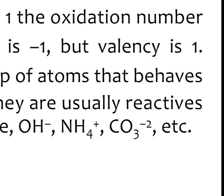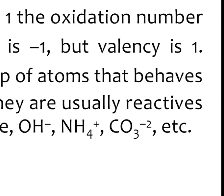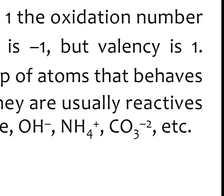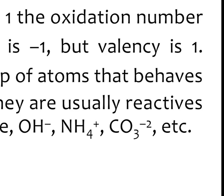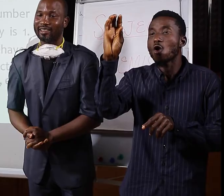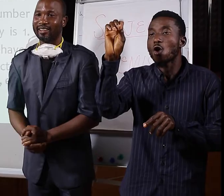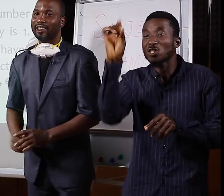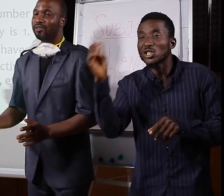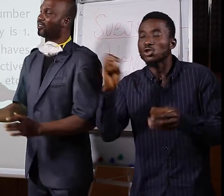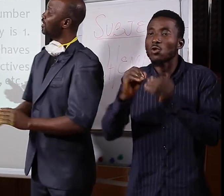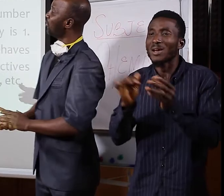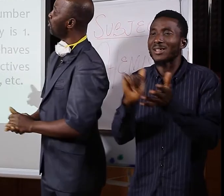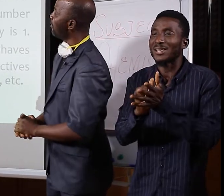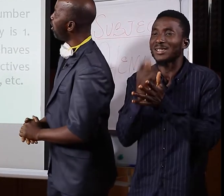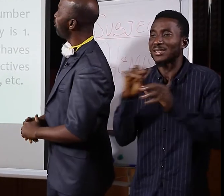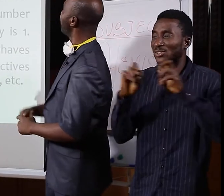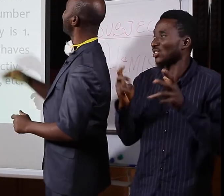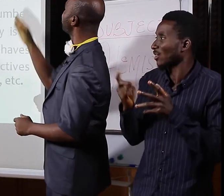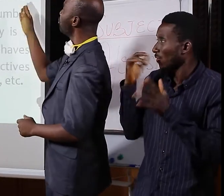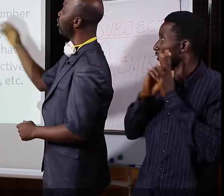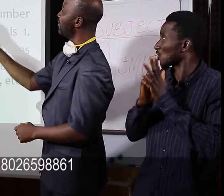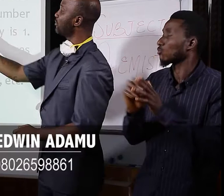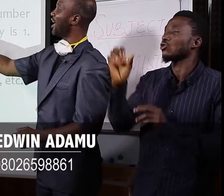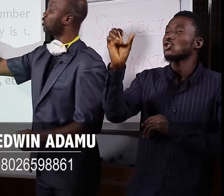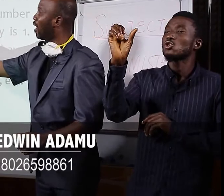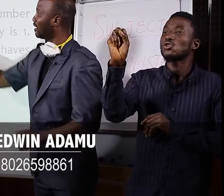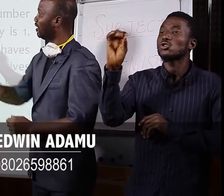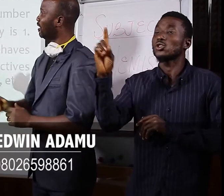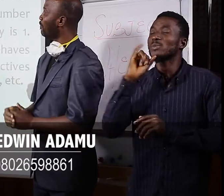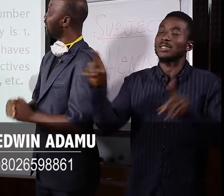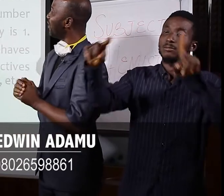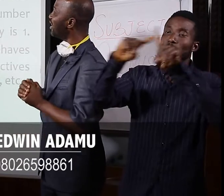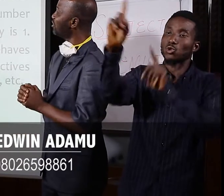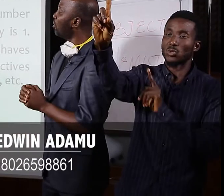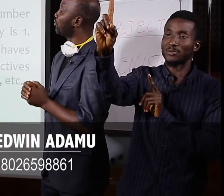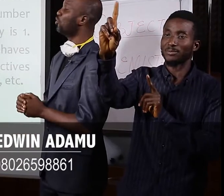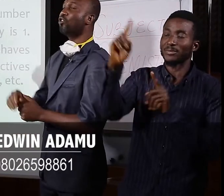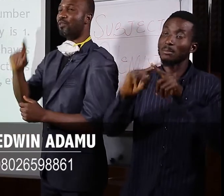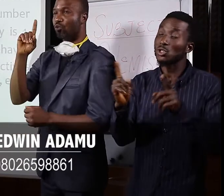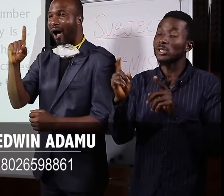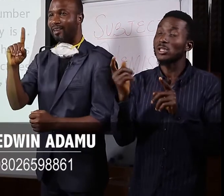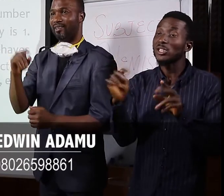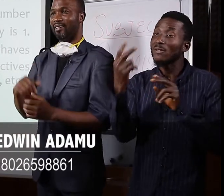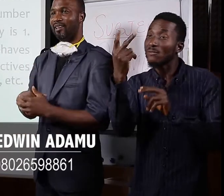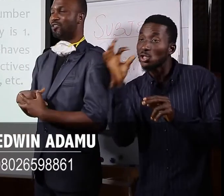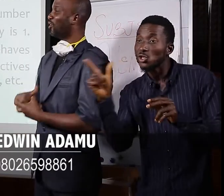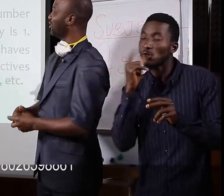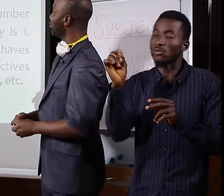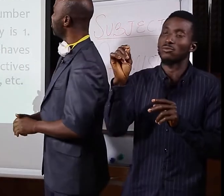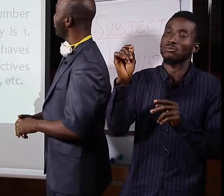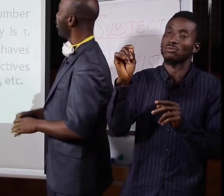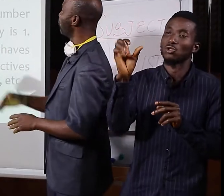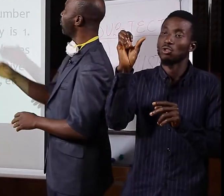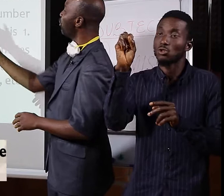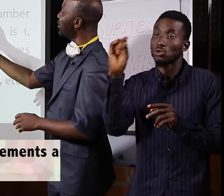charge. For instance, the oxidation number of sodium is +1, but the valency of sodium is 1. The